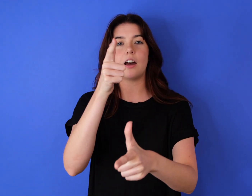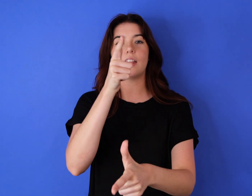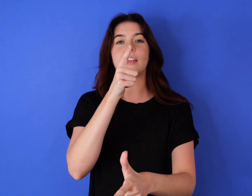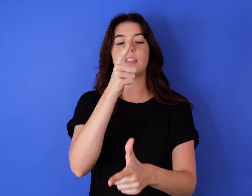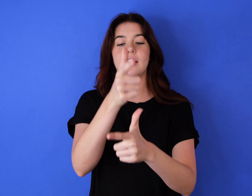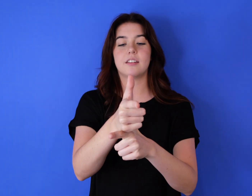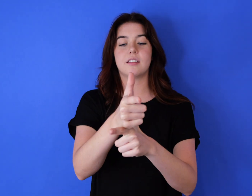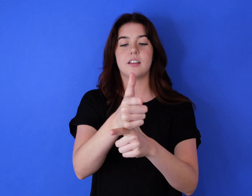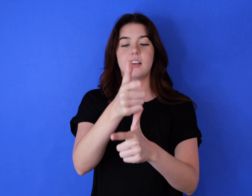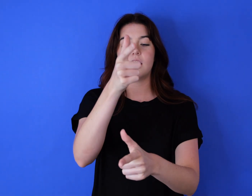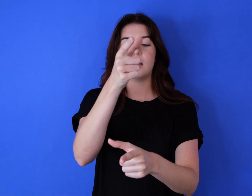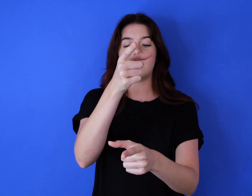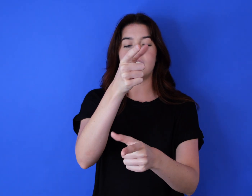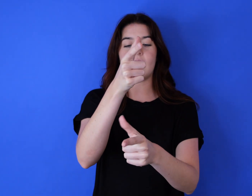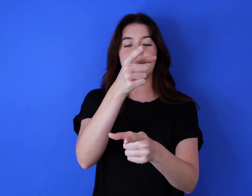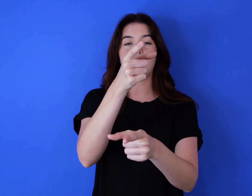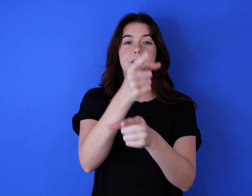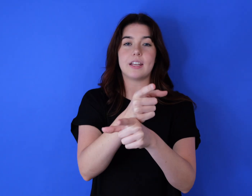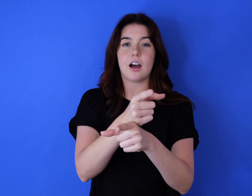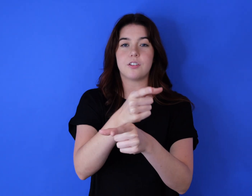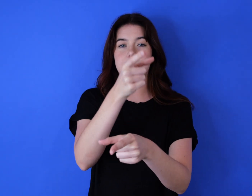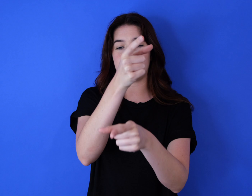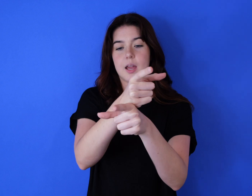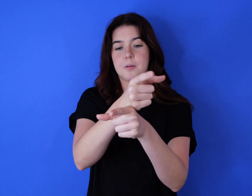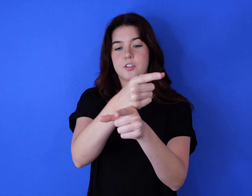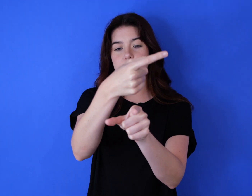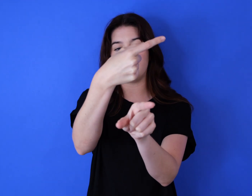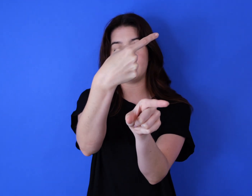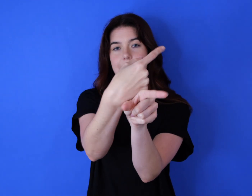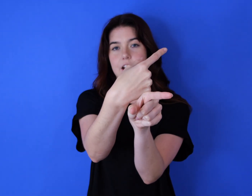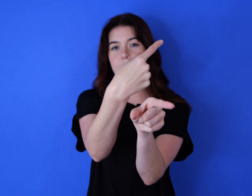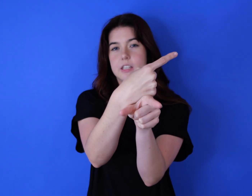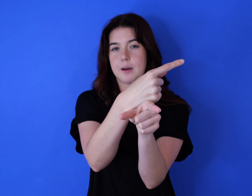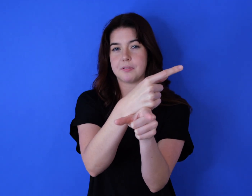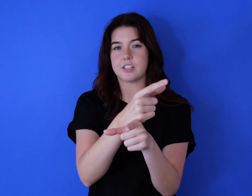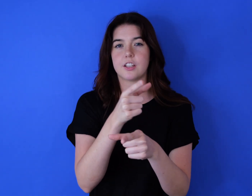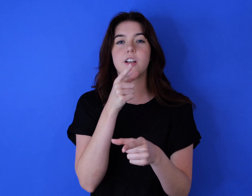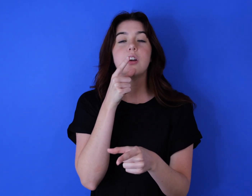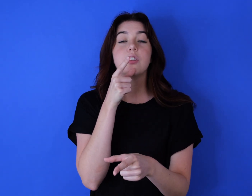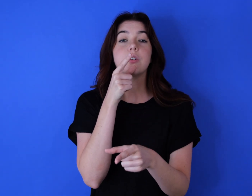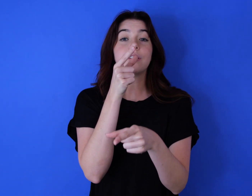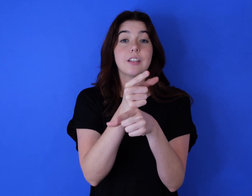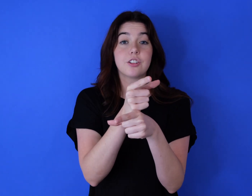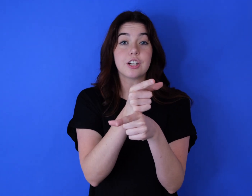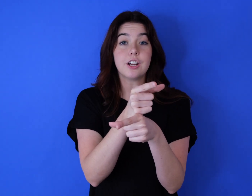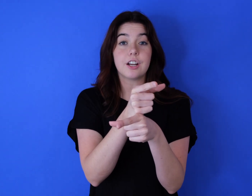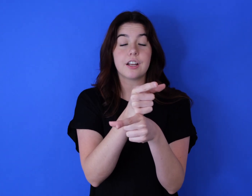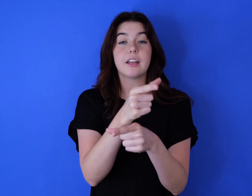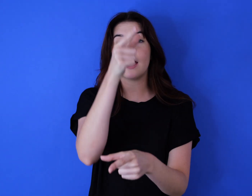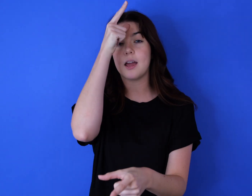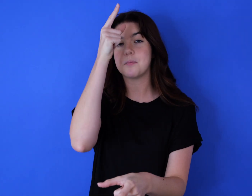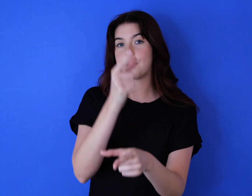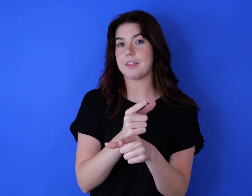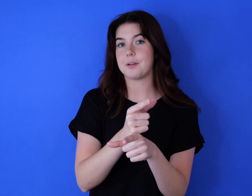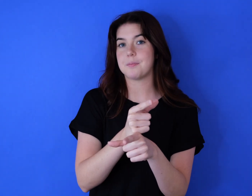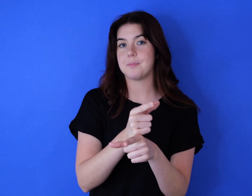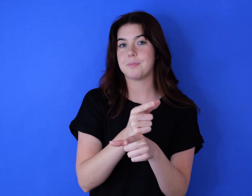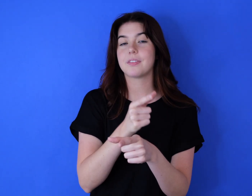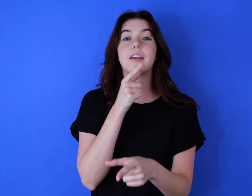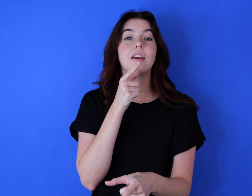like this. It's kind of going down so that they're able to layer on top of each other. So sister and brother.